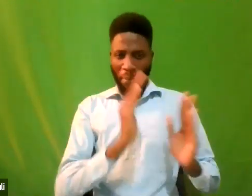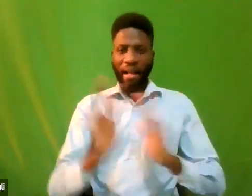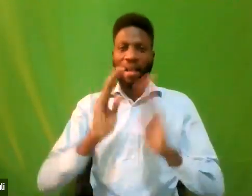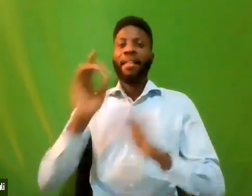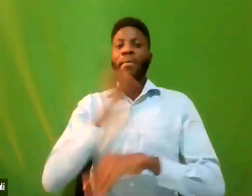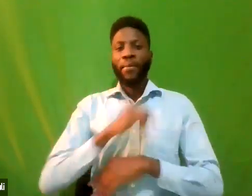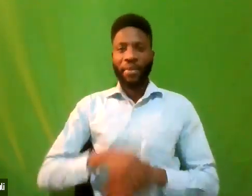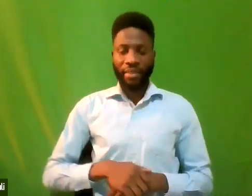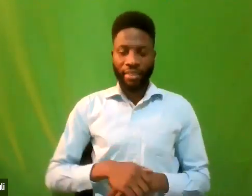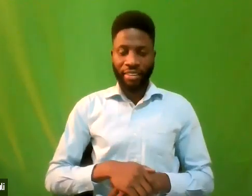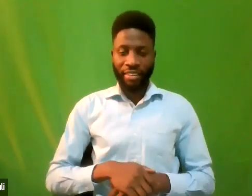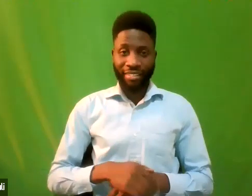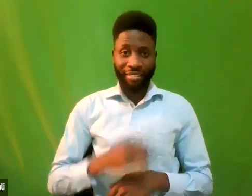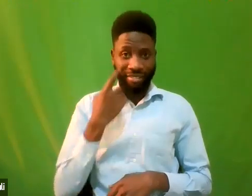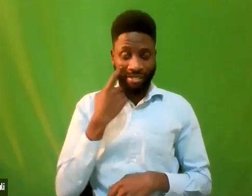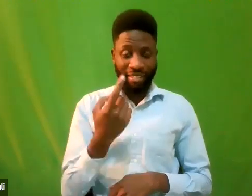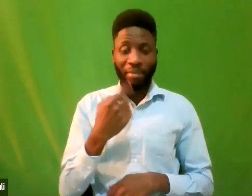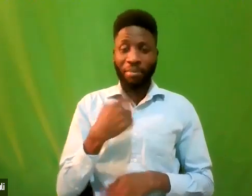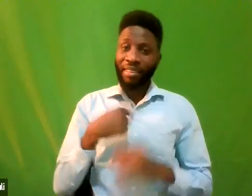So I saw my brothers and sisters.